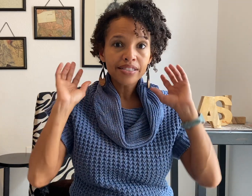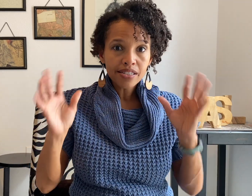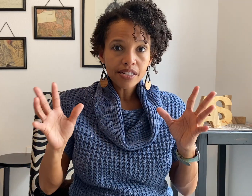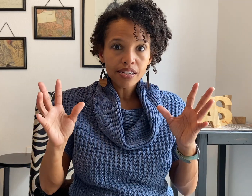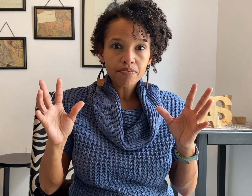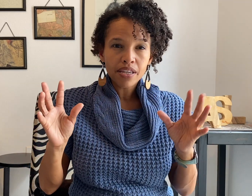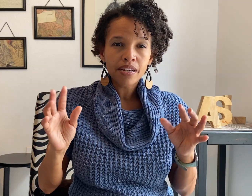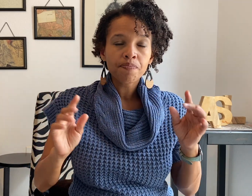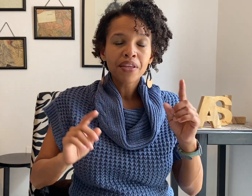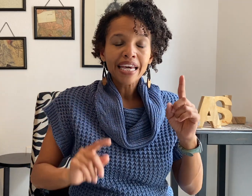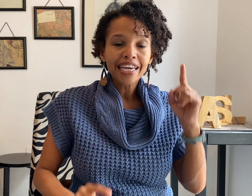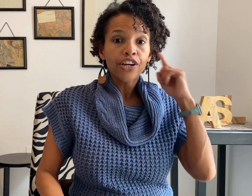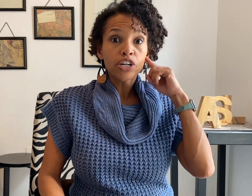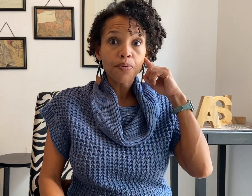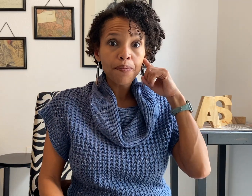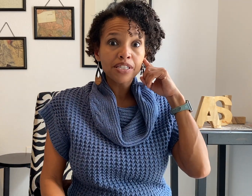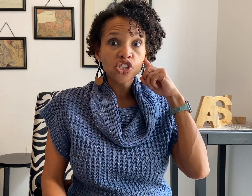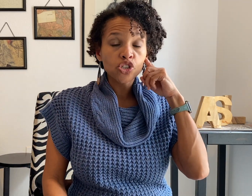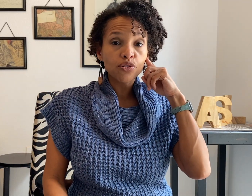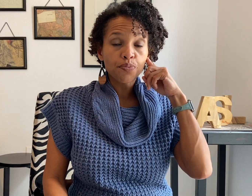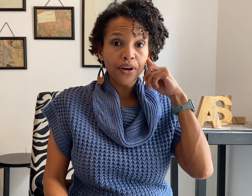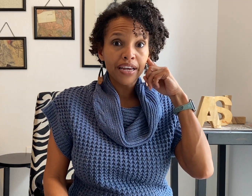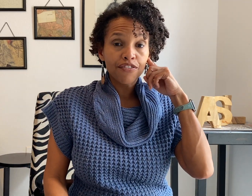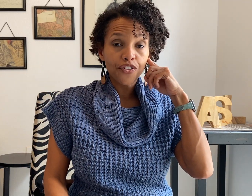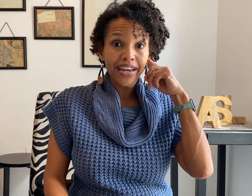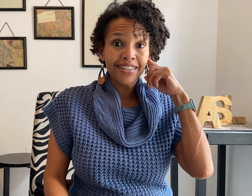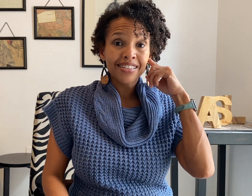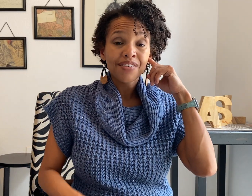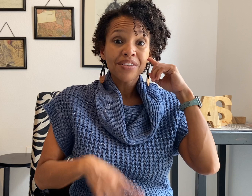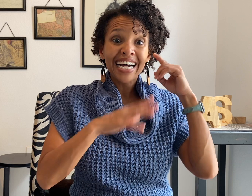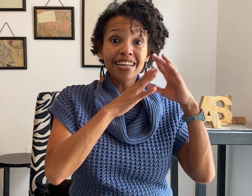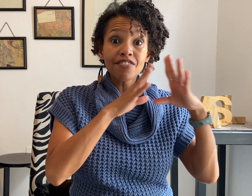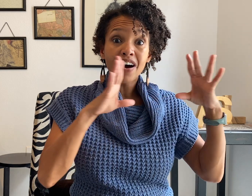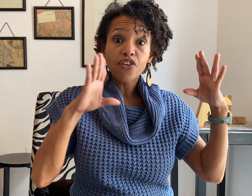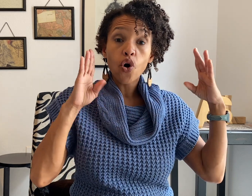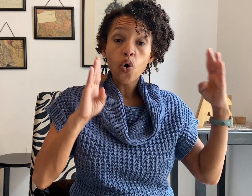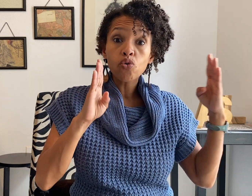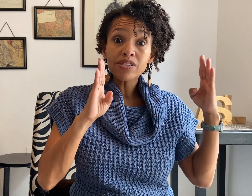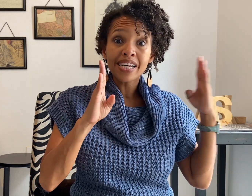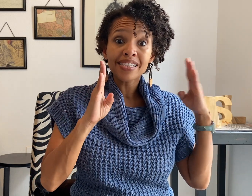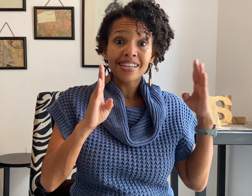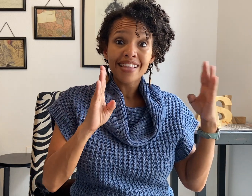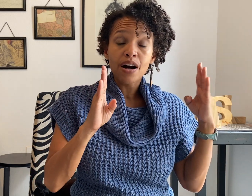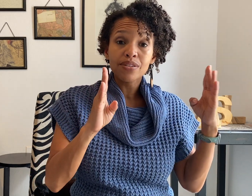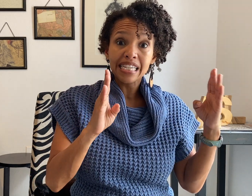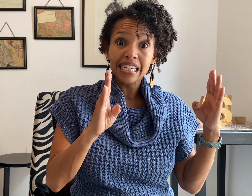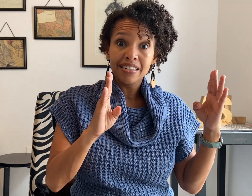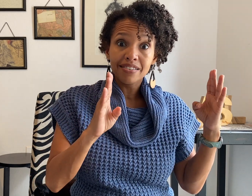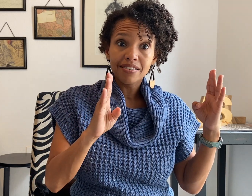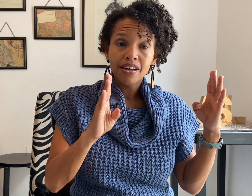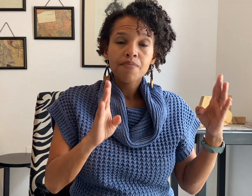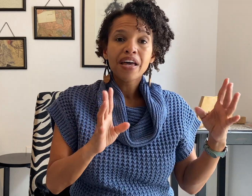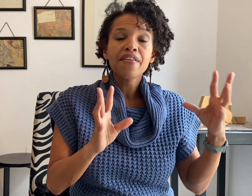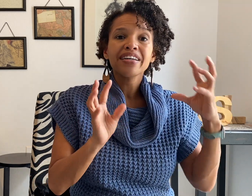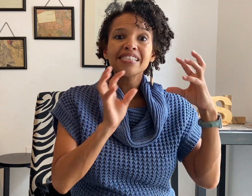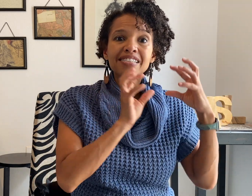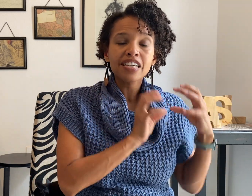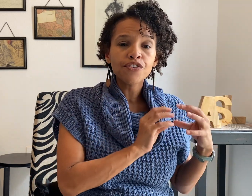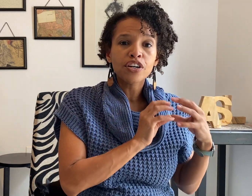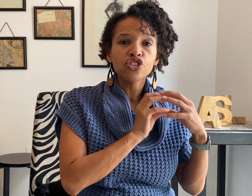to something, hear a prepositional phrase, identify the whole sentence that was in, and then see if you can just